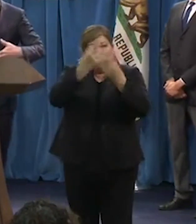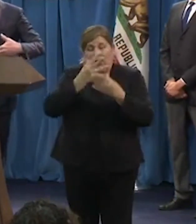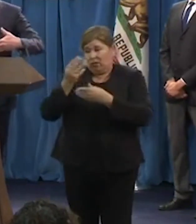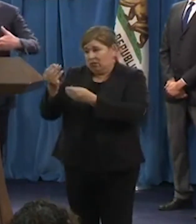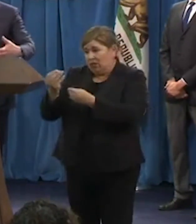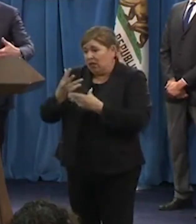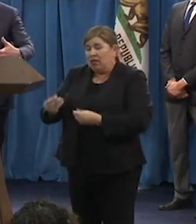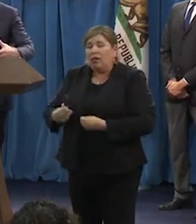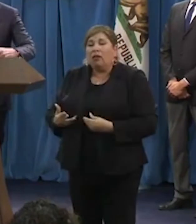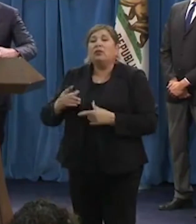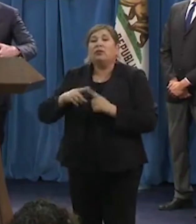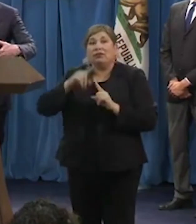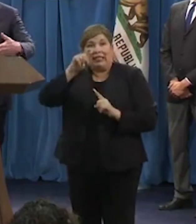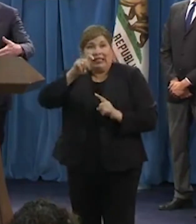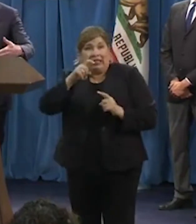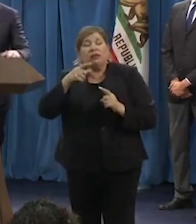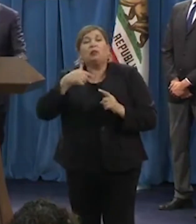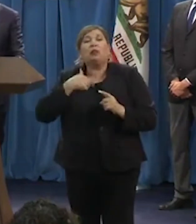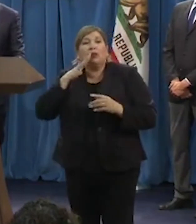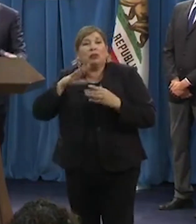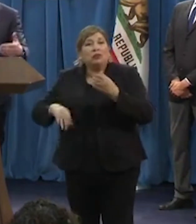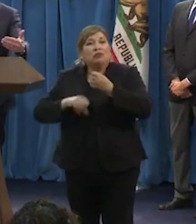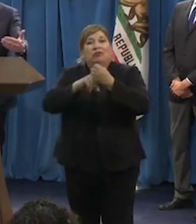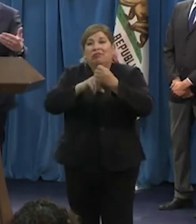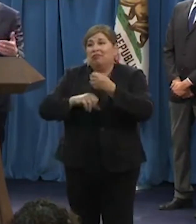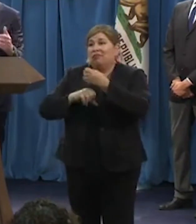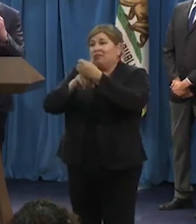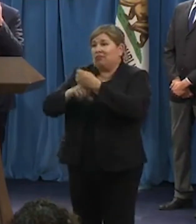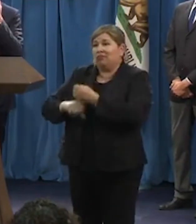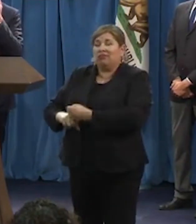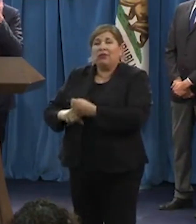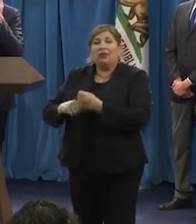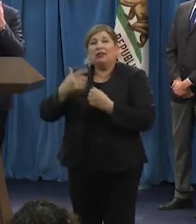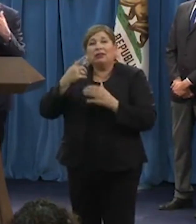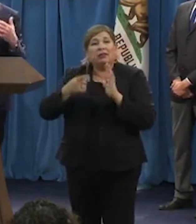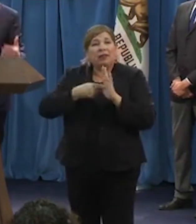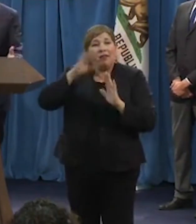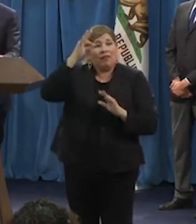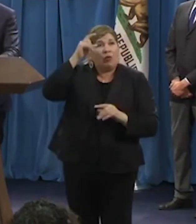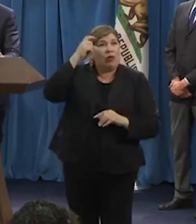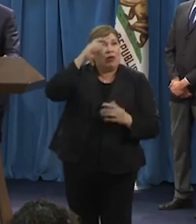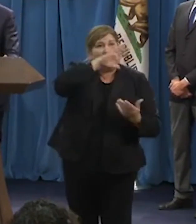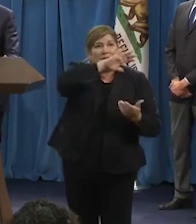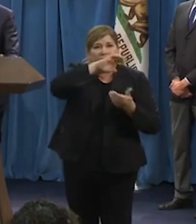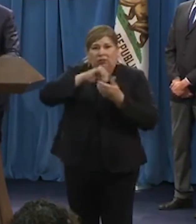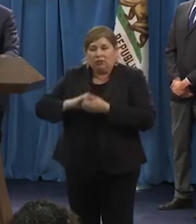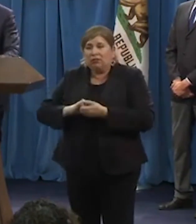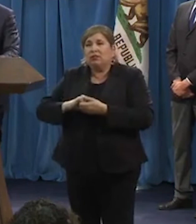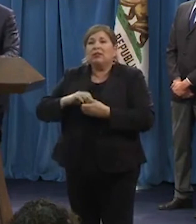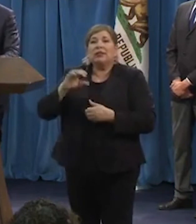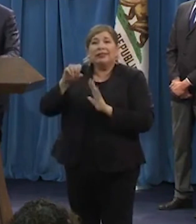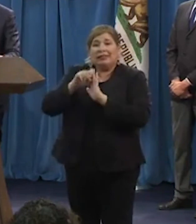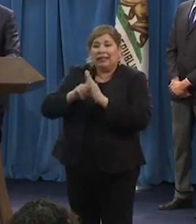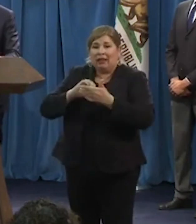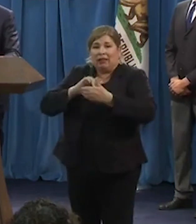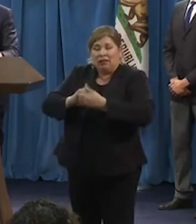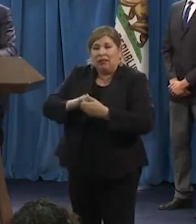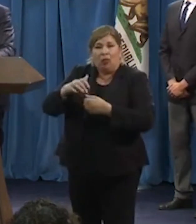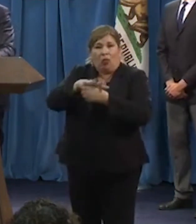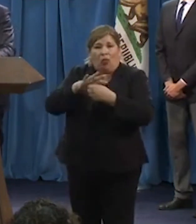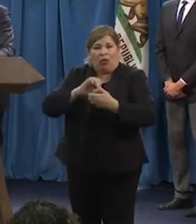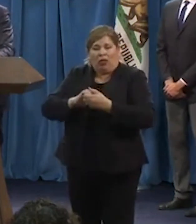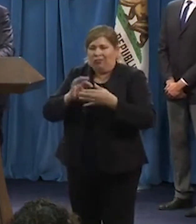then we supplement our support with the state and federal government, and we work hand in glove collaboratively. But in